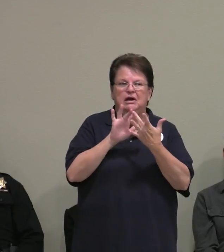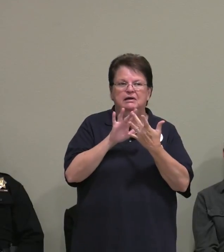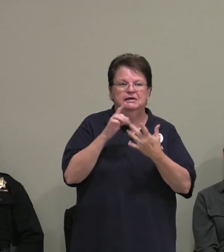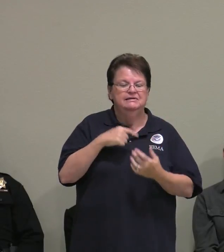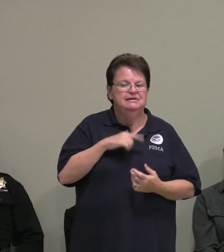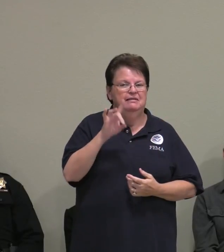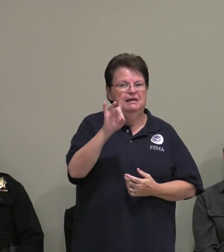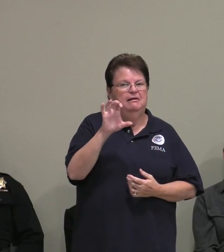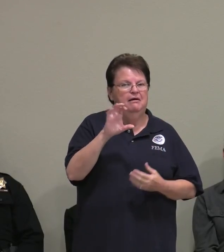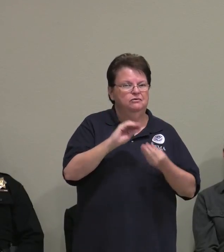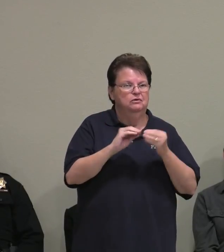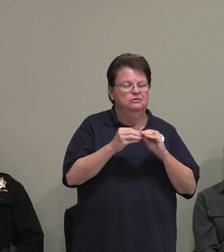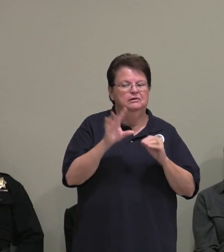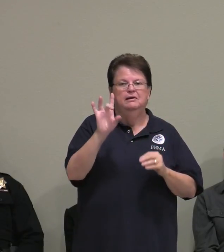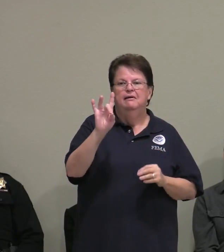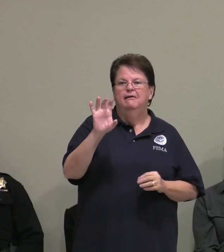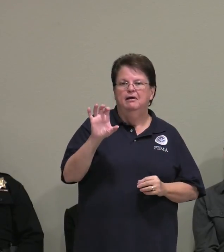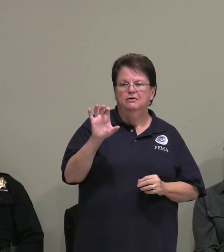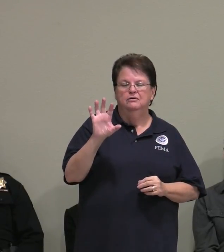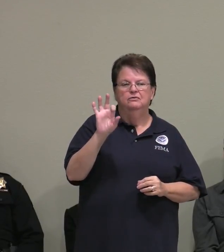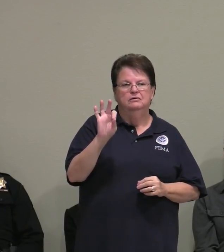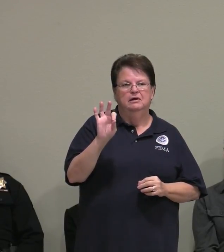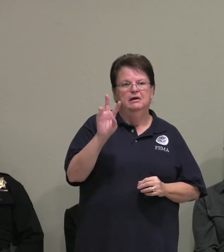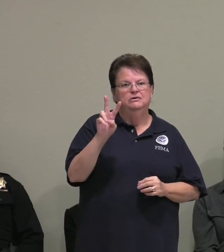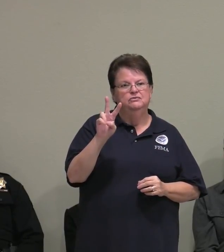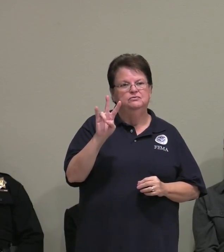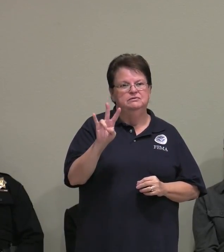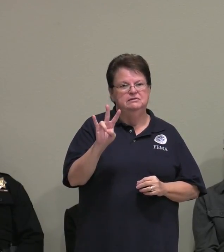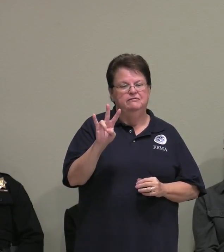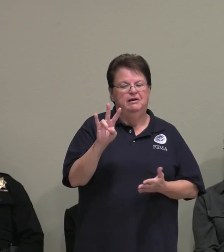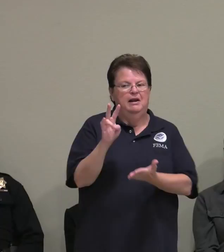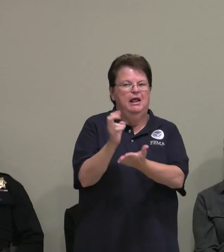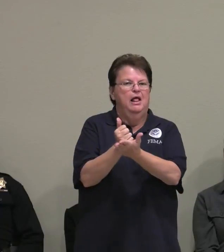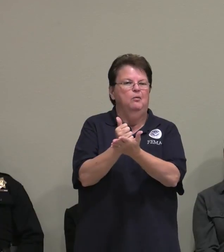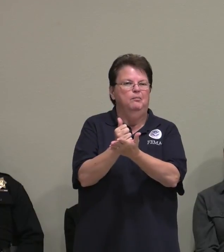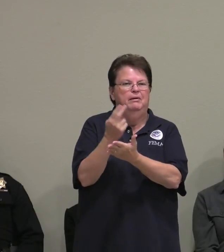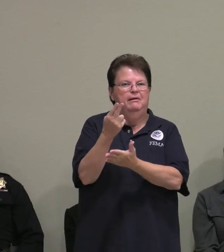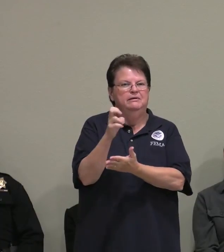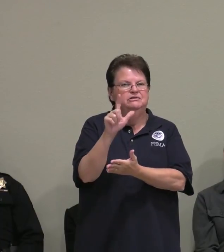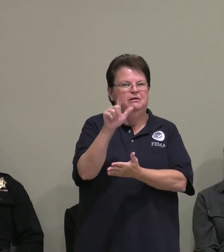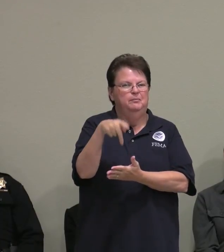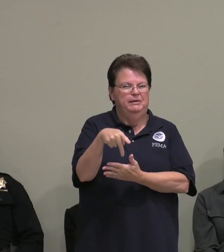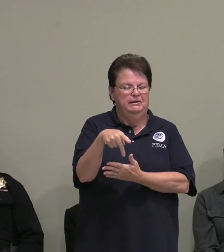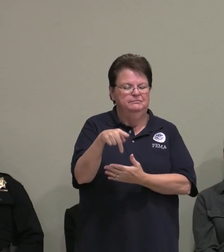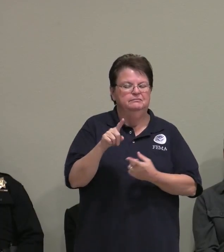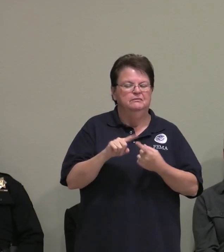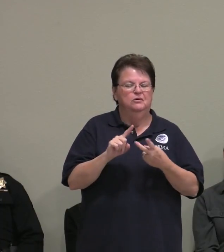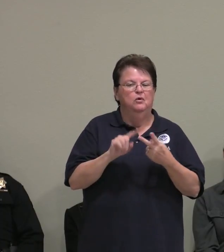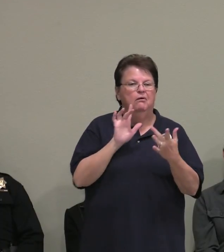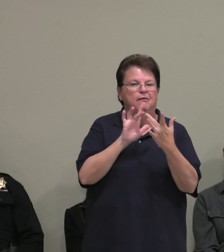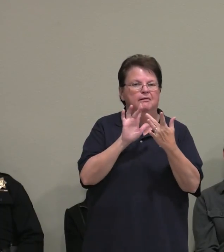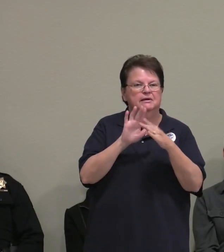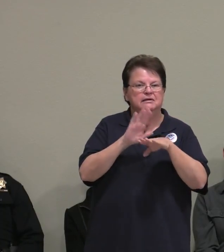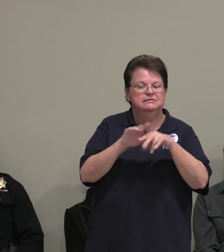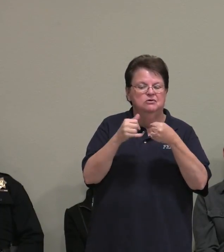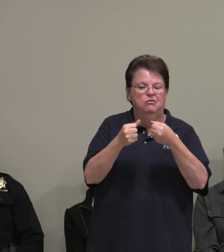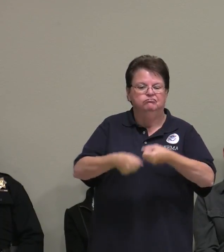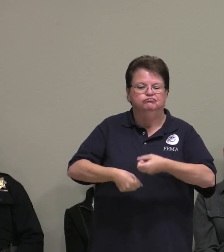800 number. That's 800-927-HELP. Or you can contact us online.